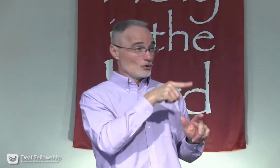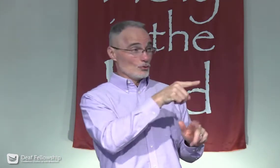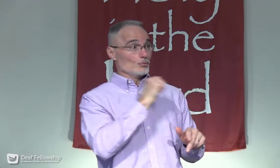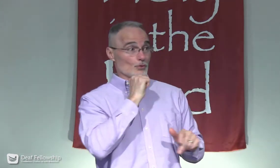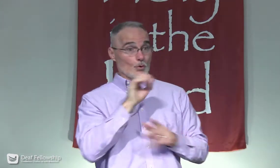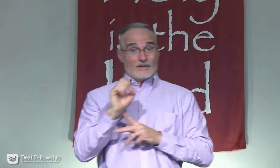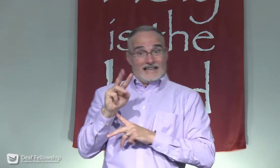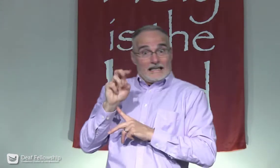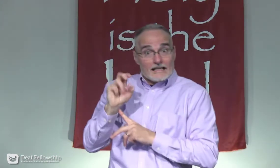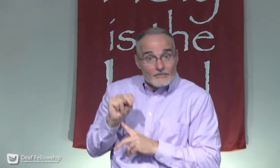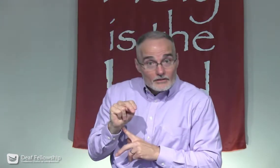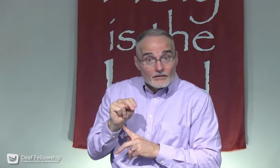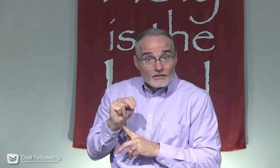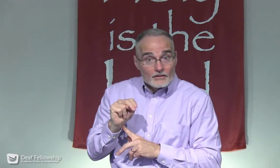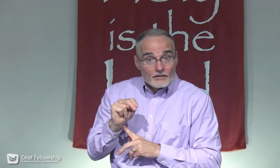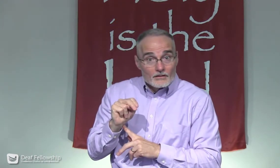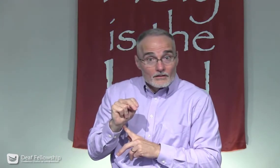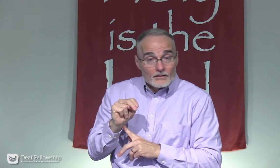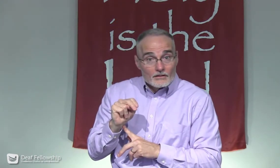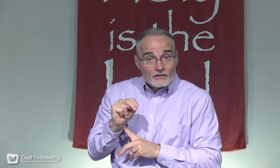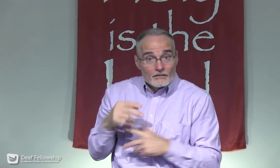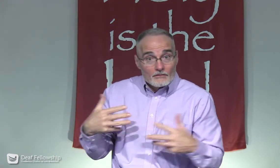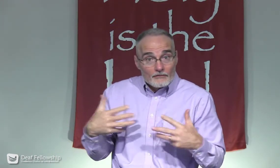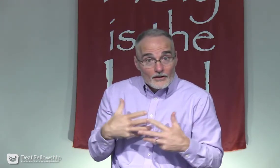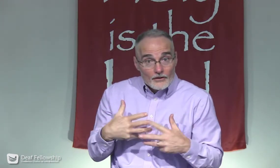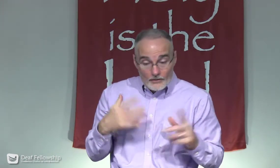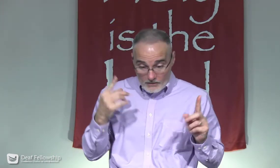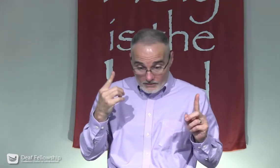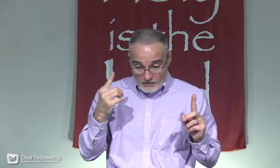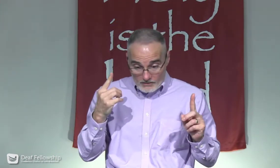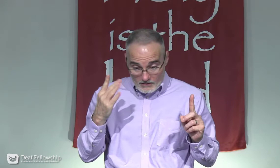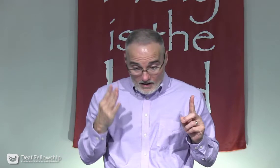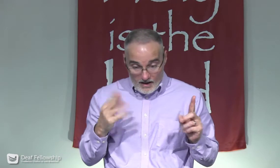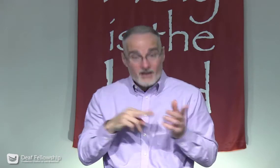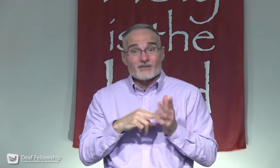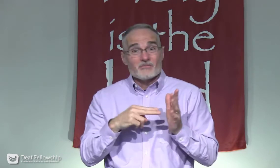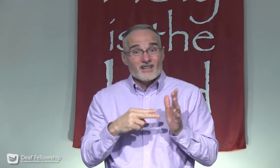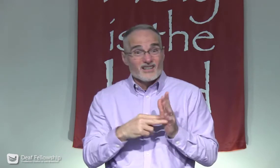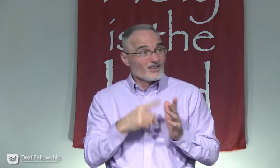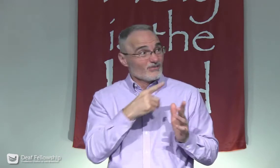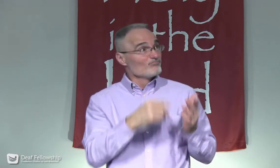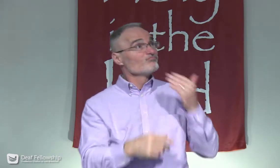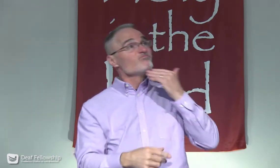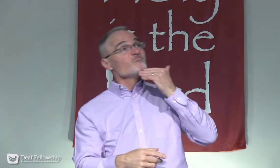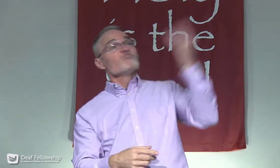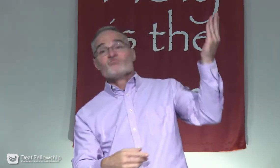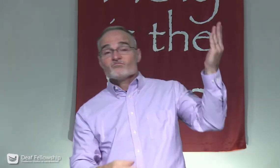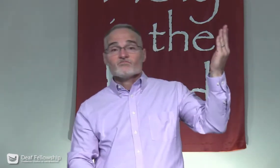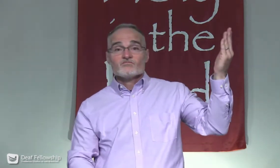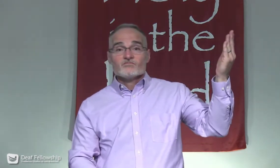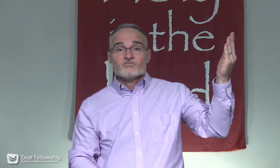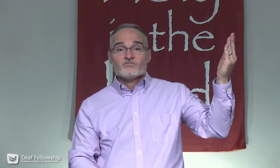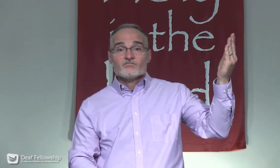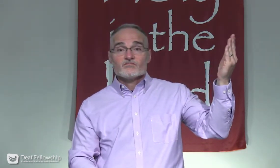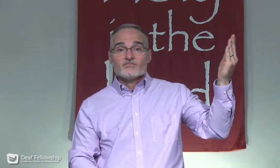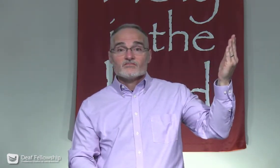The first guy says, you don't even fear God? Meaning, you don't even